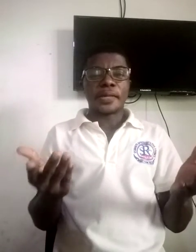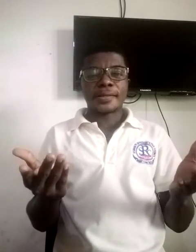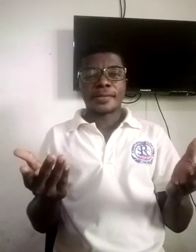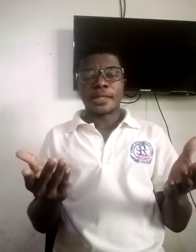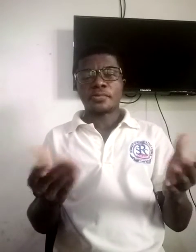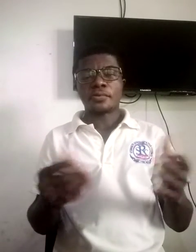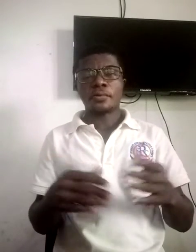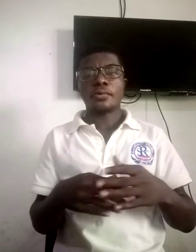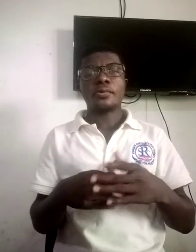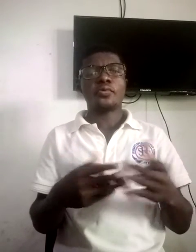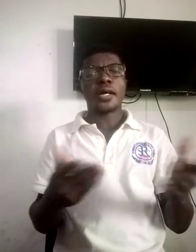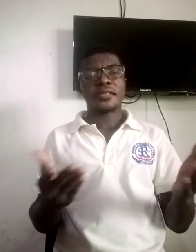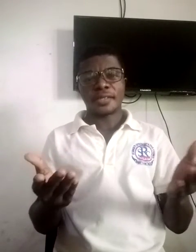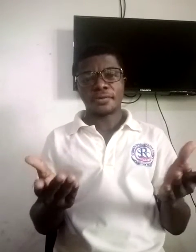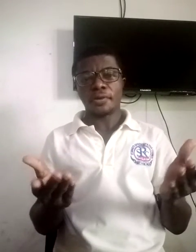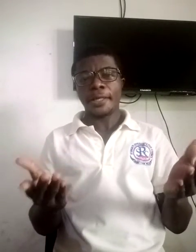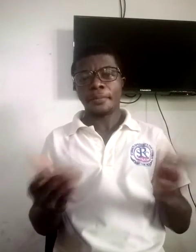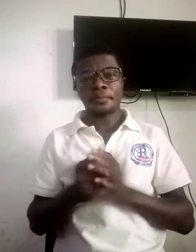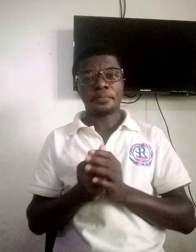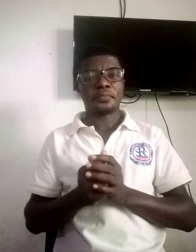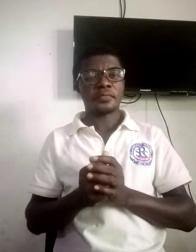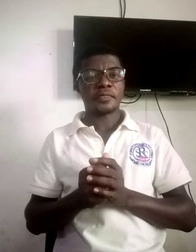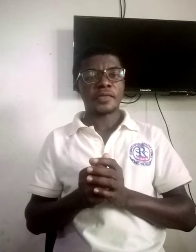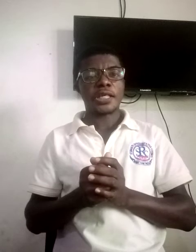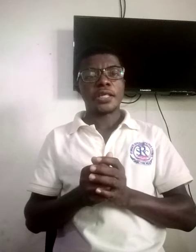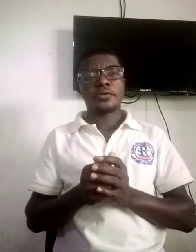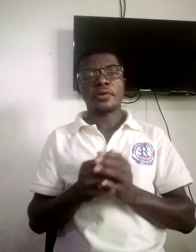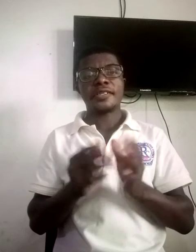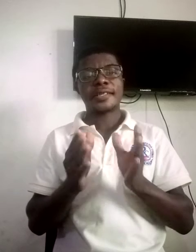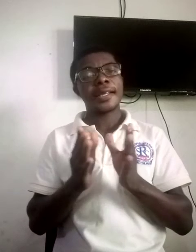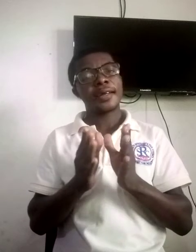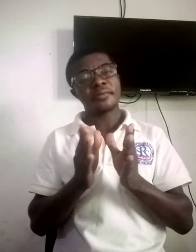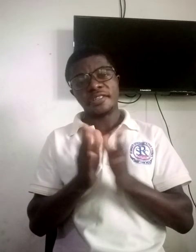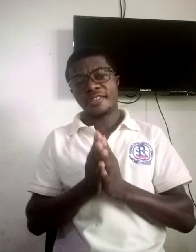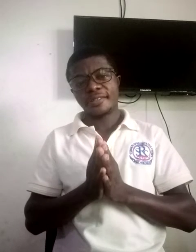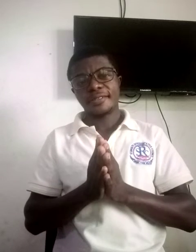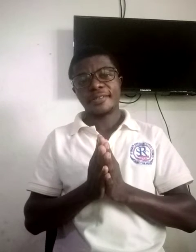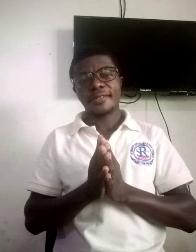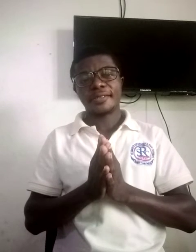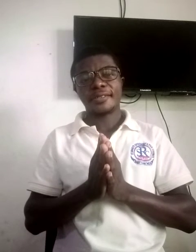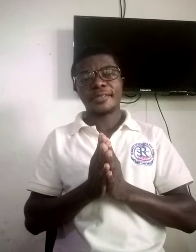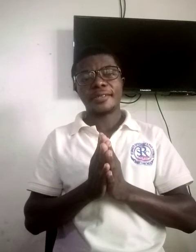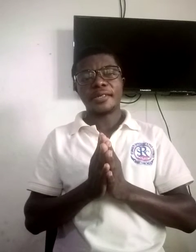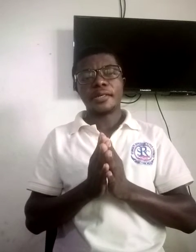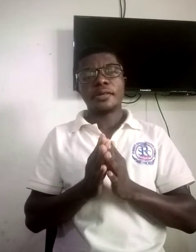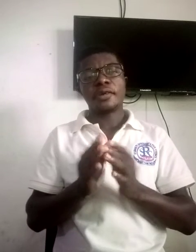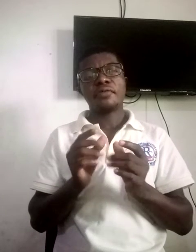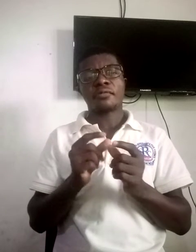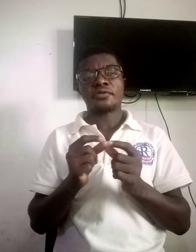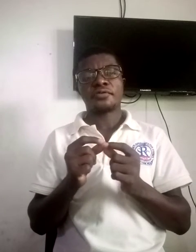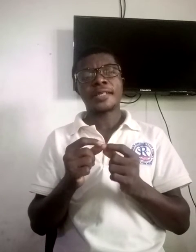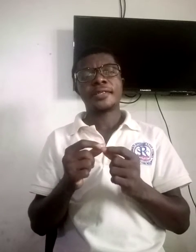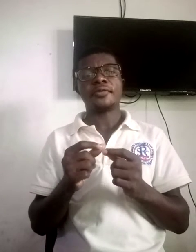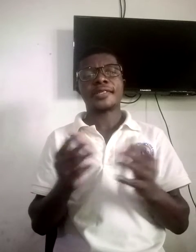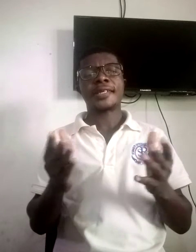person's name. So what is your name? So in sign language, when you are constructing your